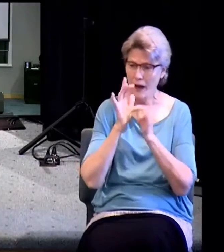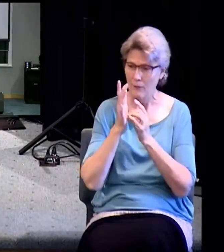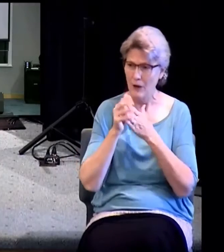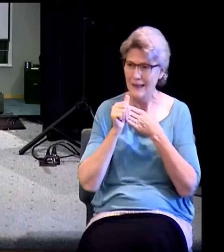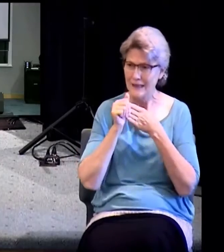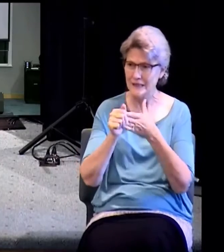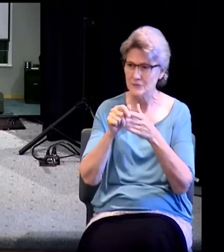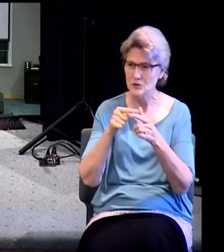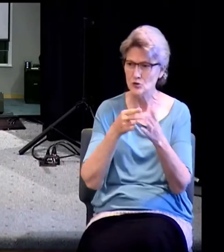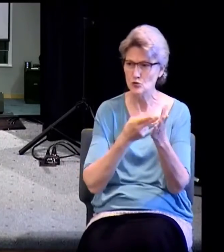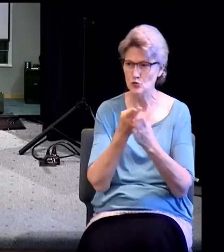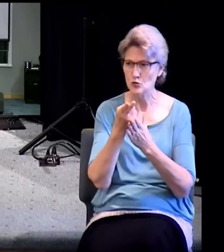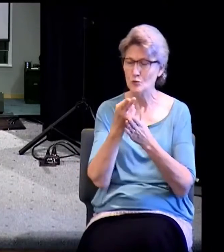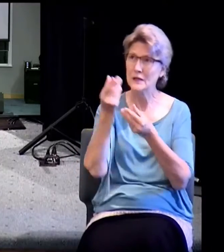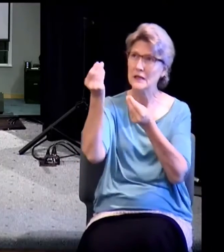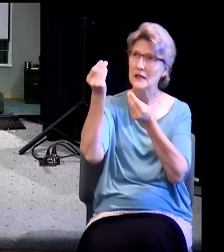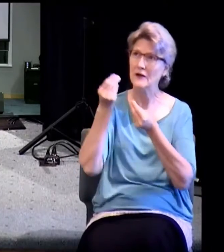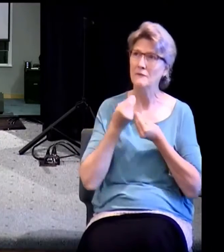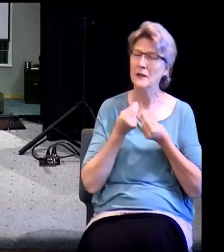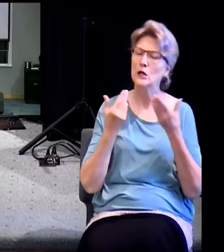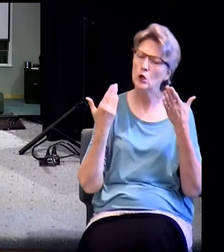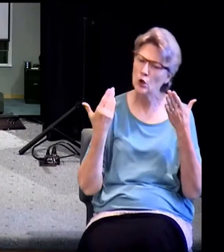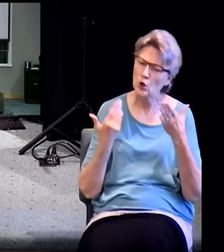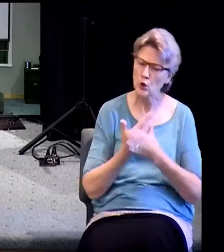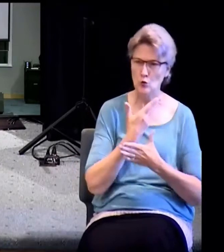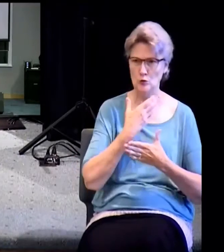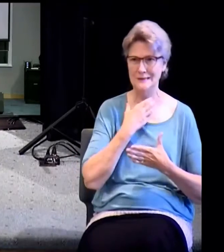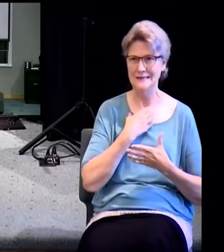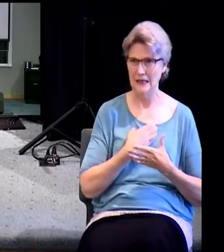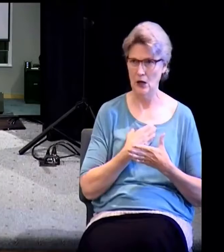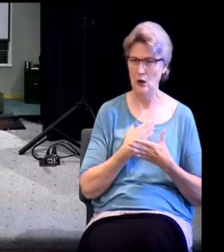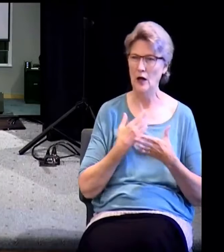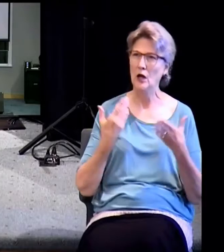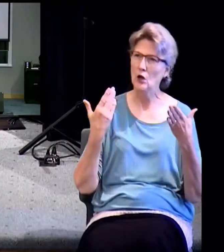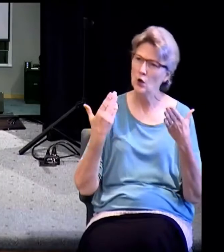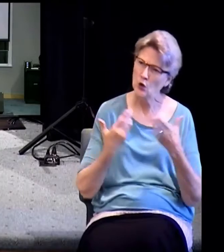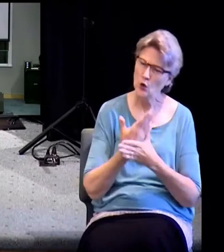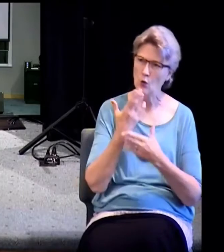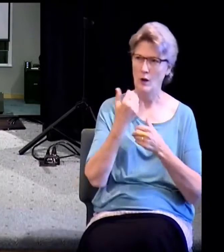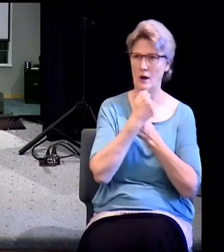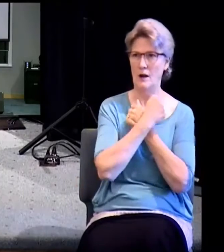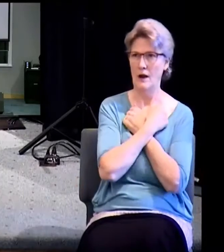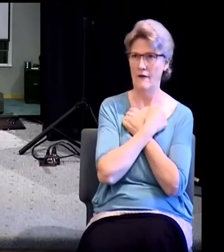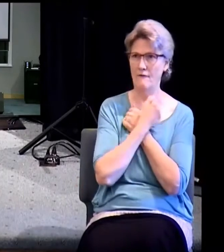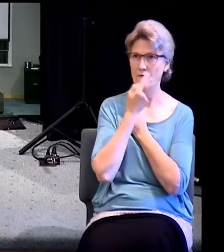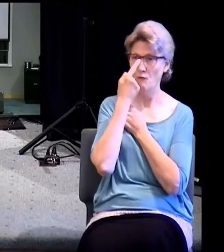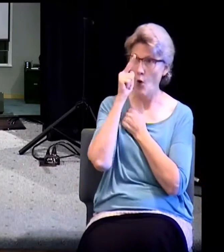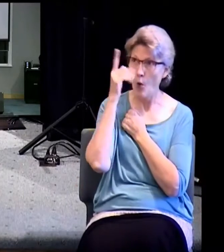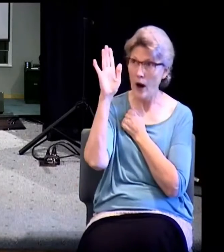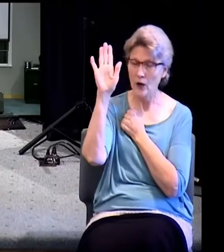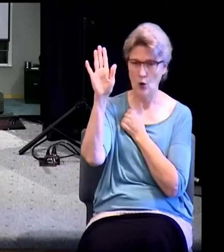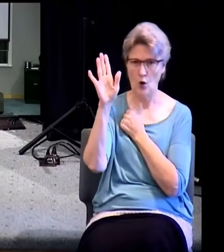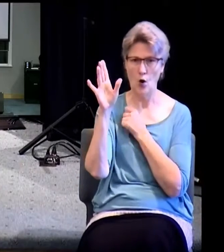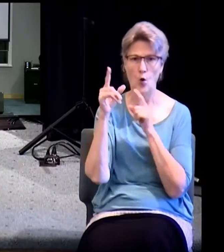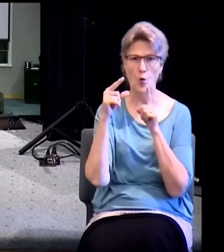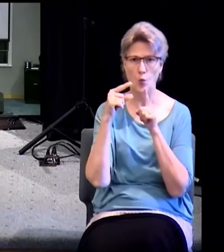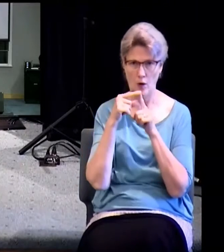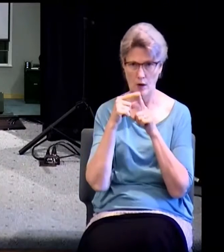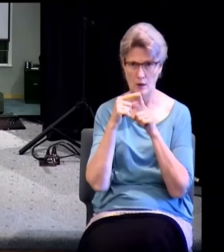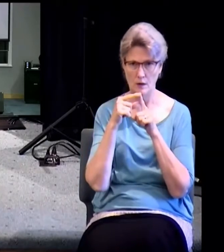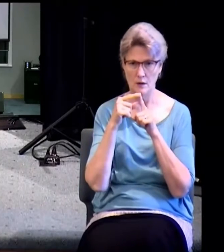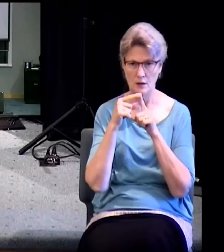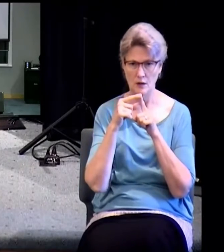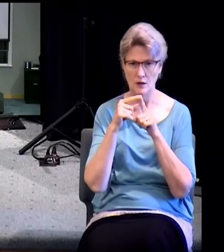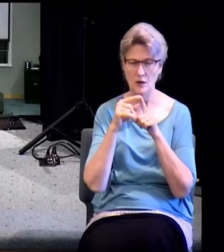fresh desire and passion for your precious Word, because he is the Word made flesh. And so if I want to love him